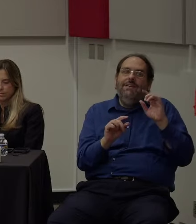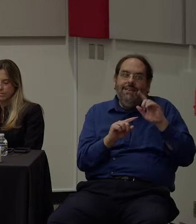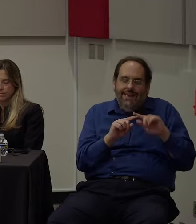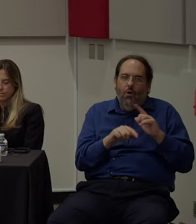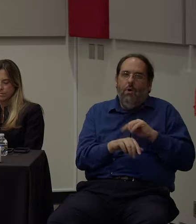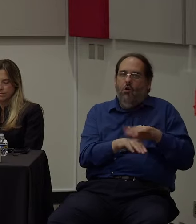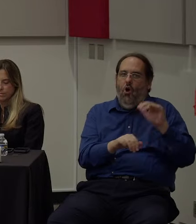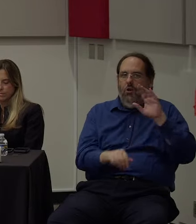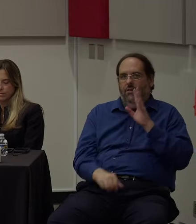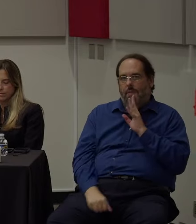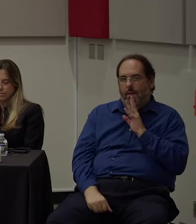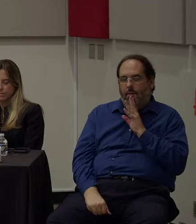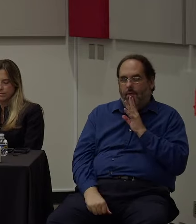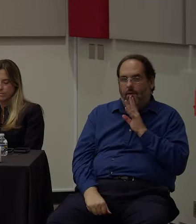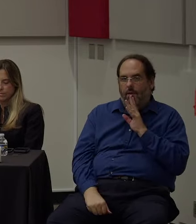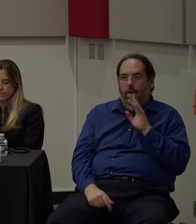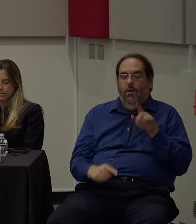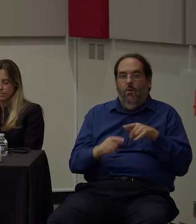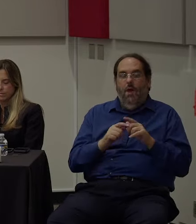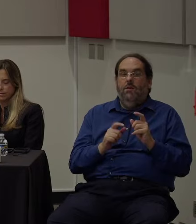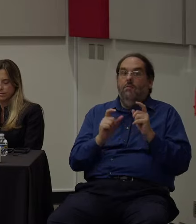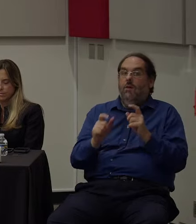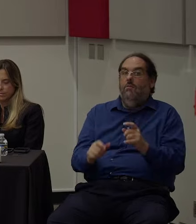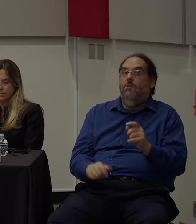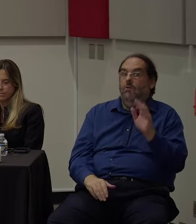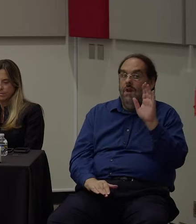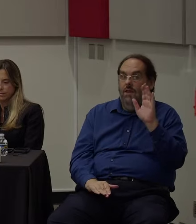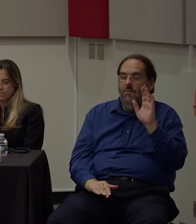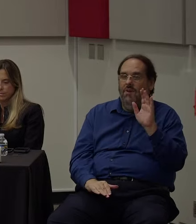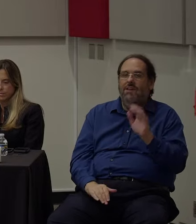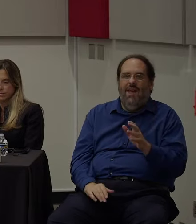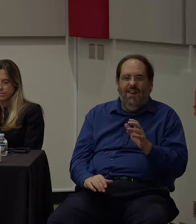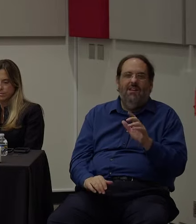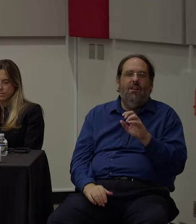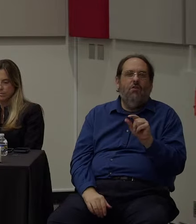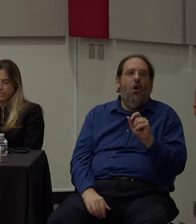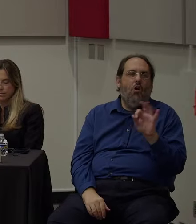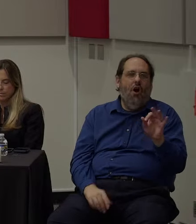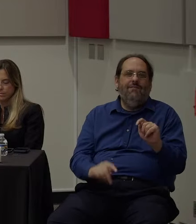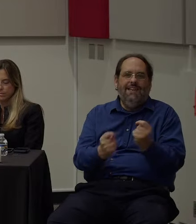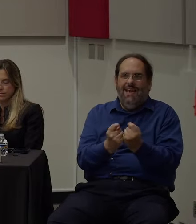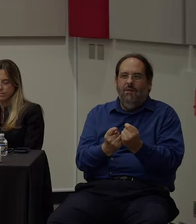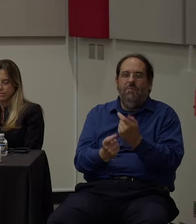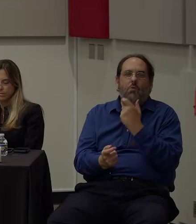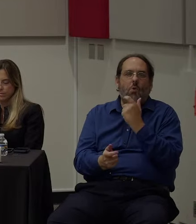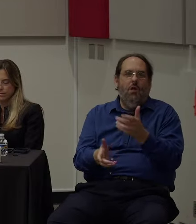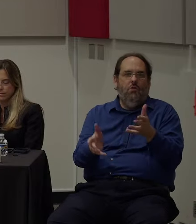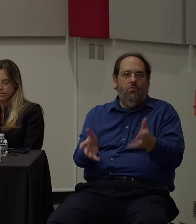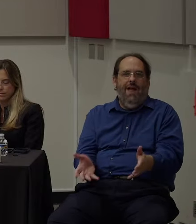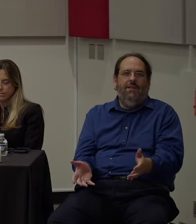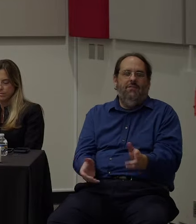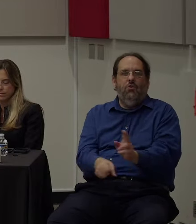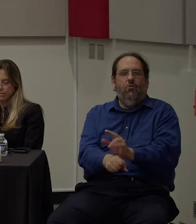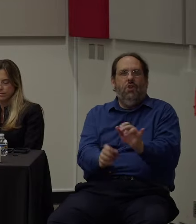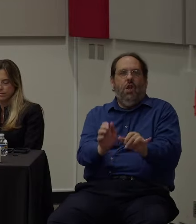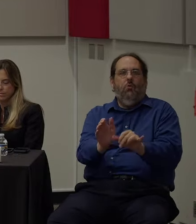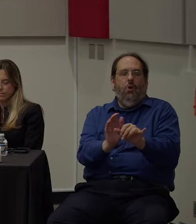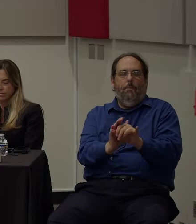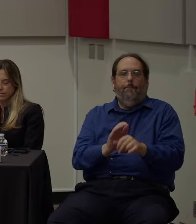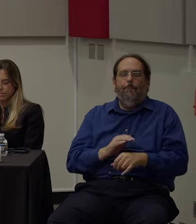to speak. Once you've given your testimony, you can log off Teams and watch the rest of the hearing on